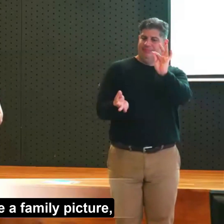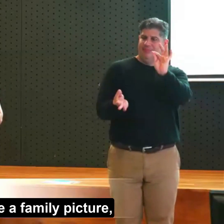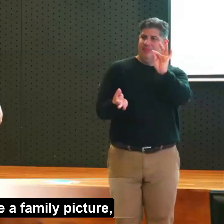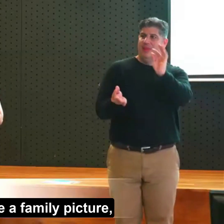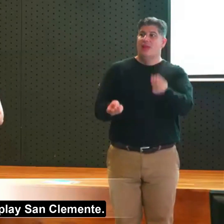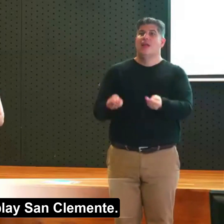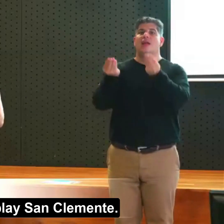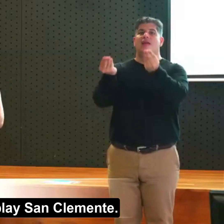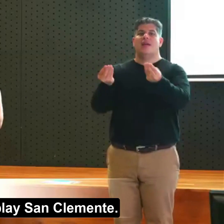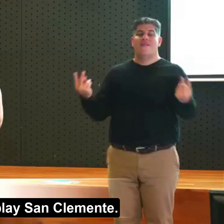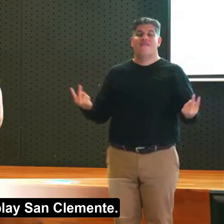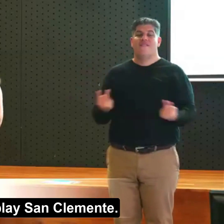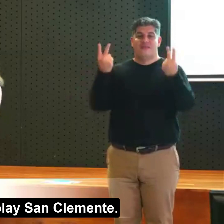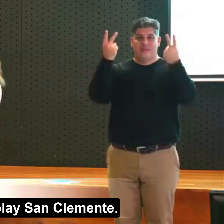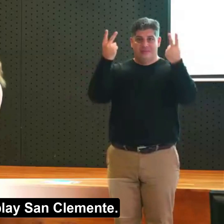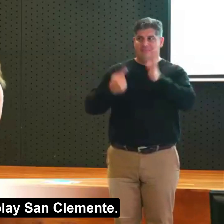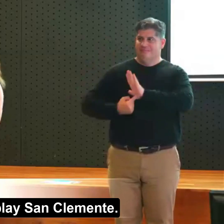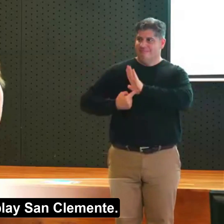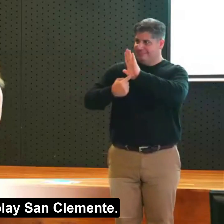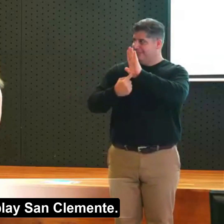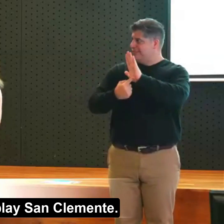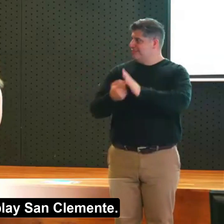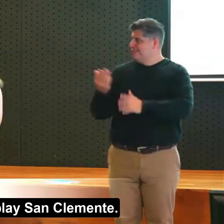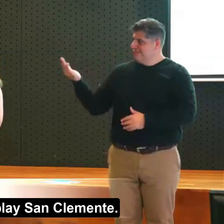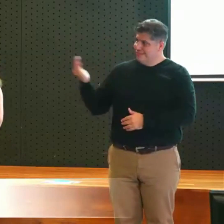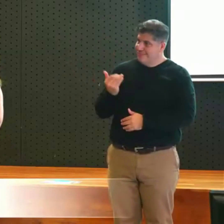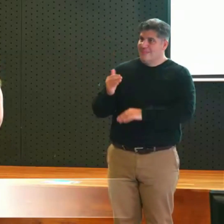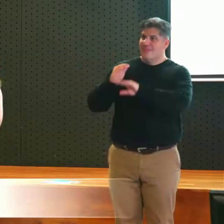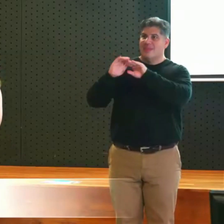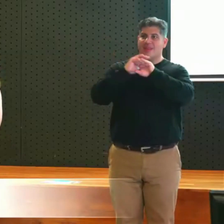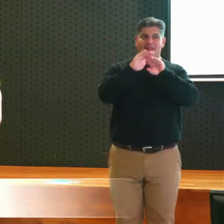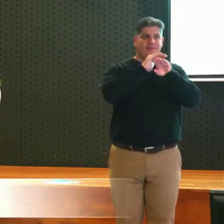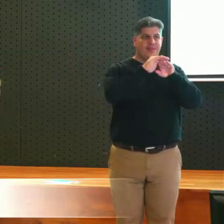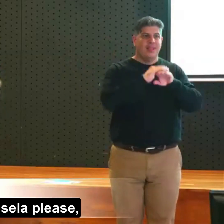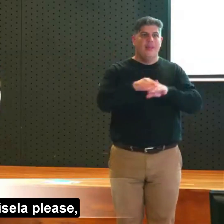a family picture. The team, please, Elcomite.